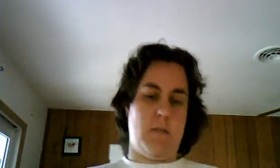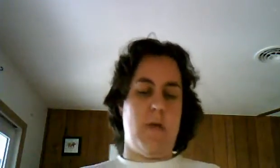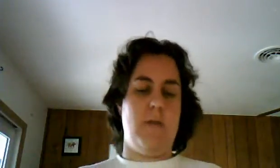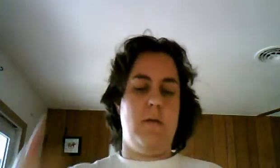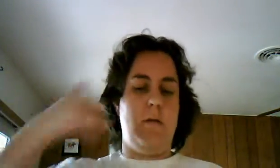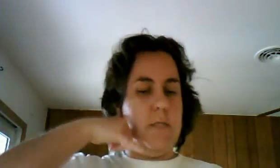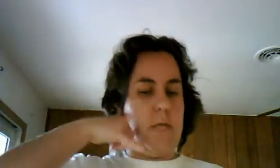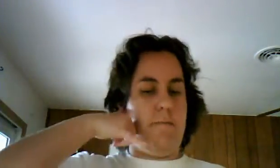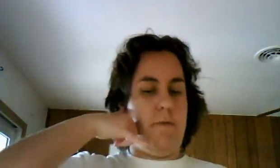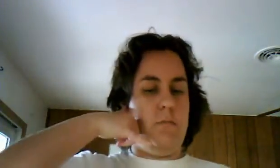someone, telephone.